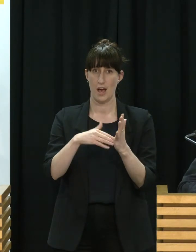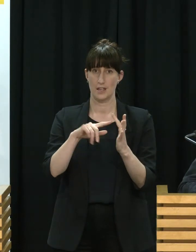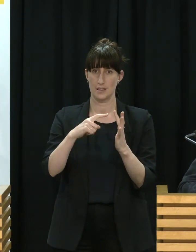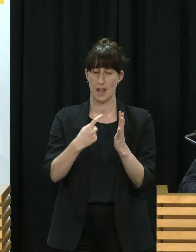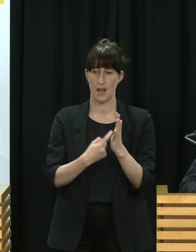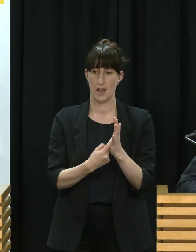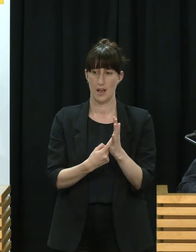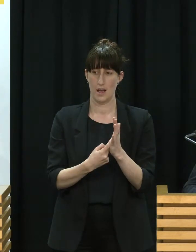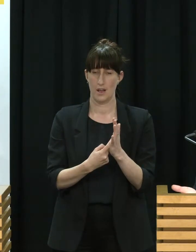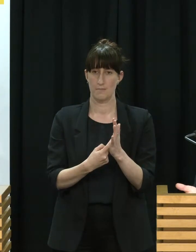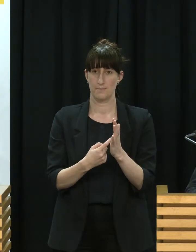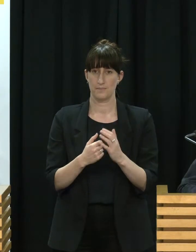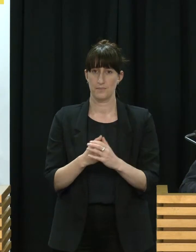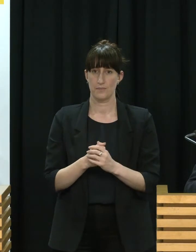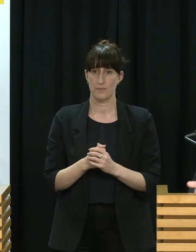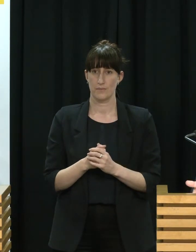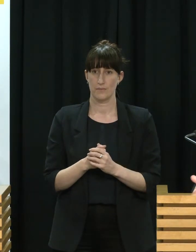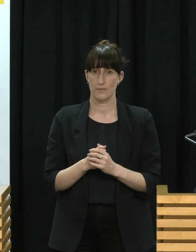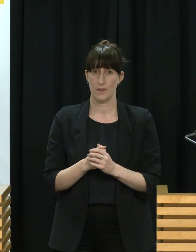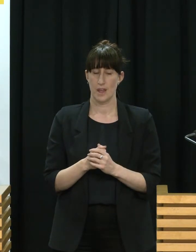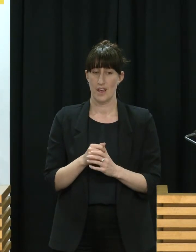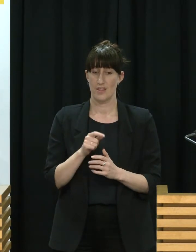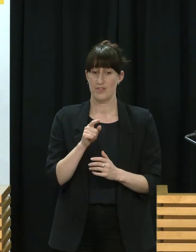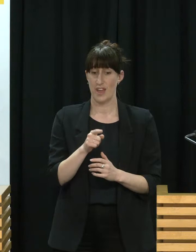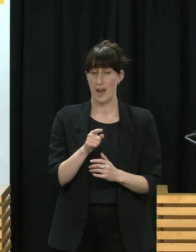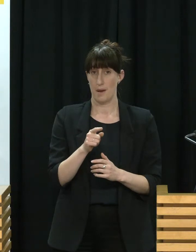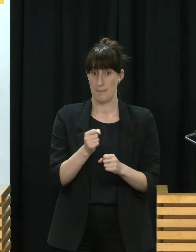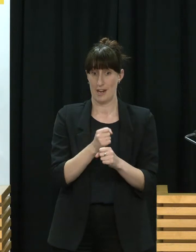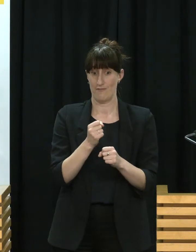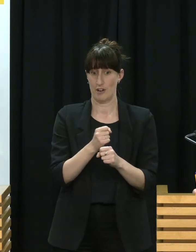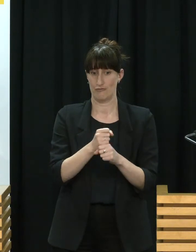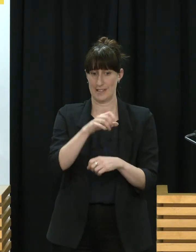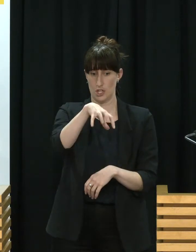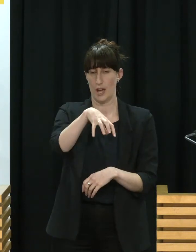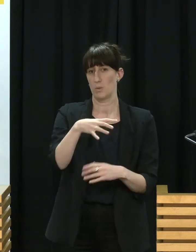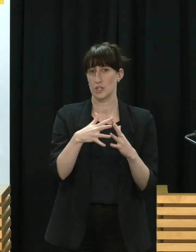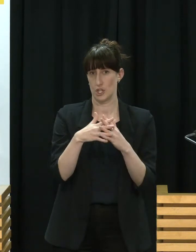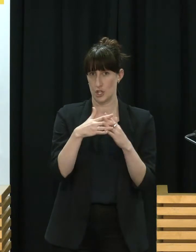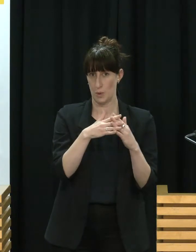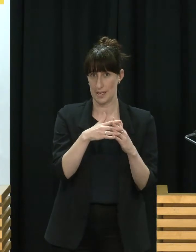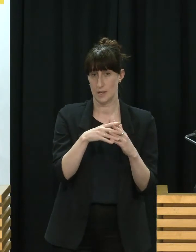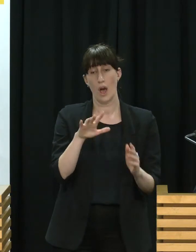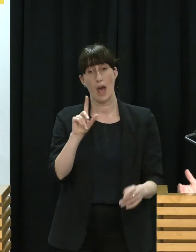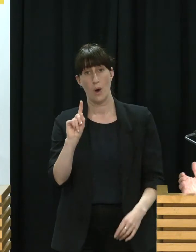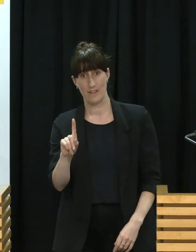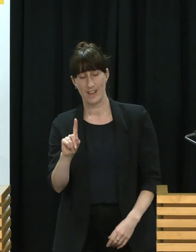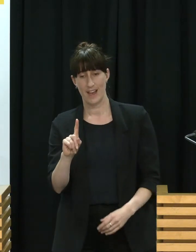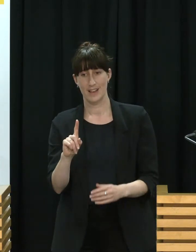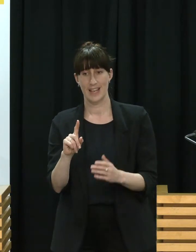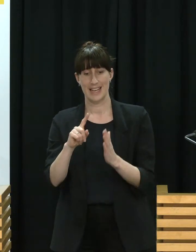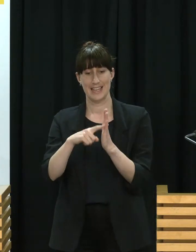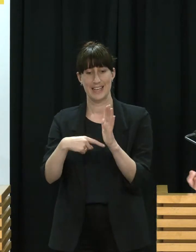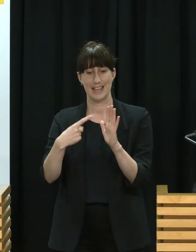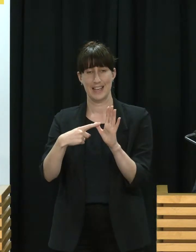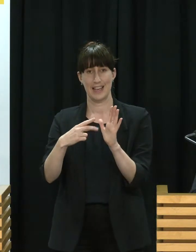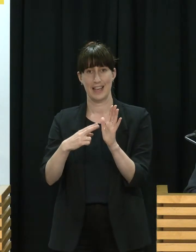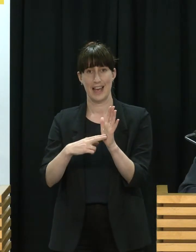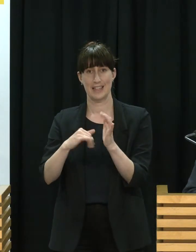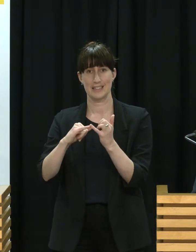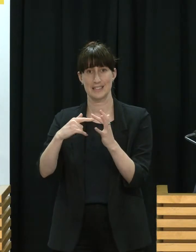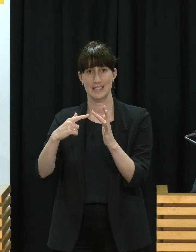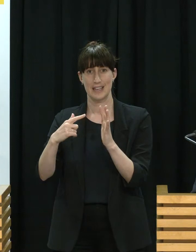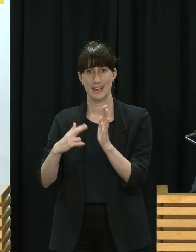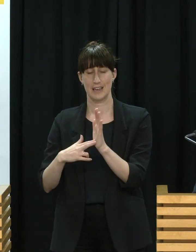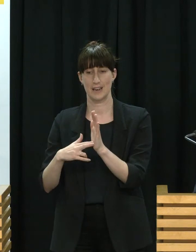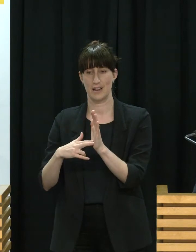that we haven't dealt with before. It's in the US. But the Janssen vaccine is in progress, well progressed, and we'll update